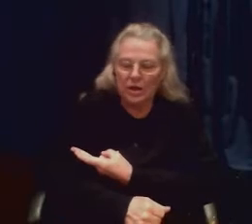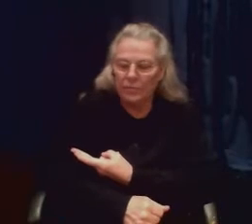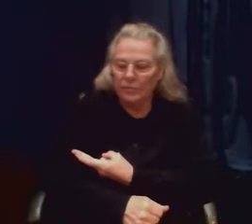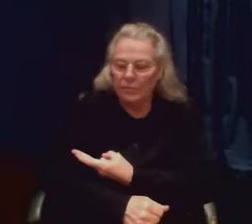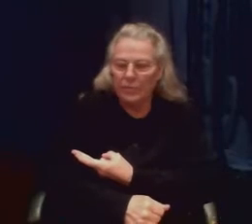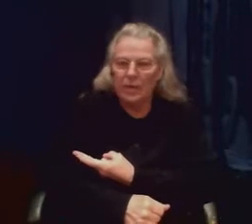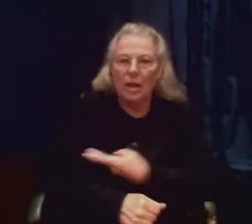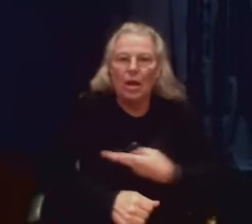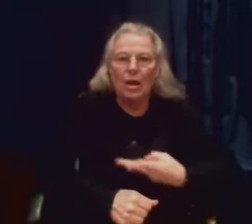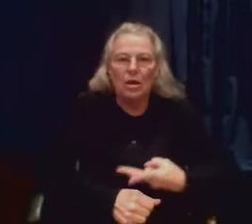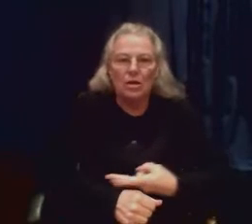sheep.